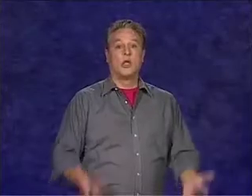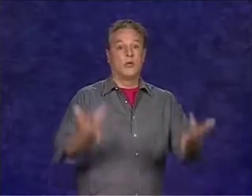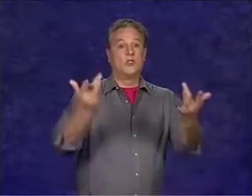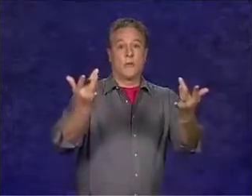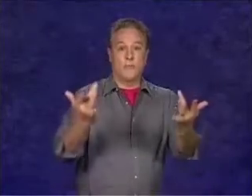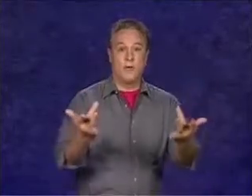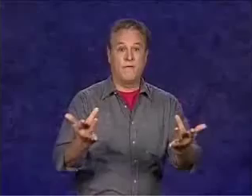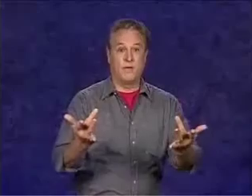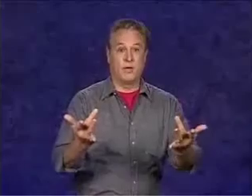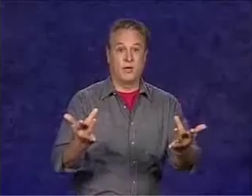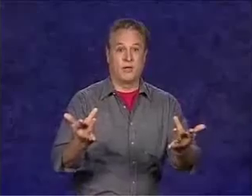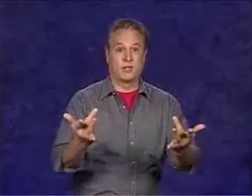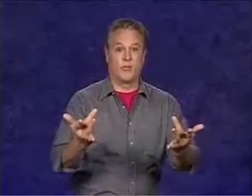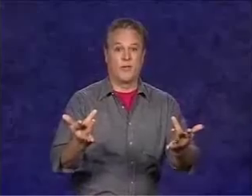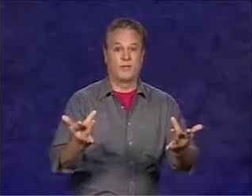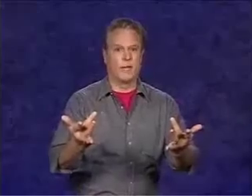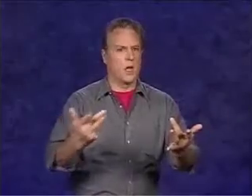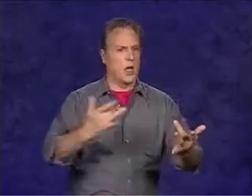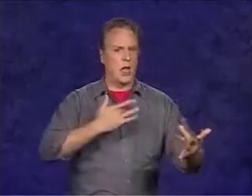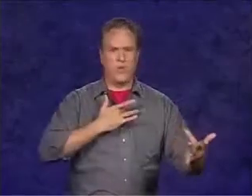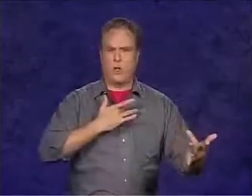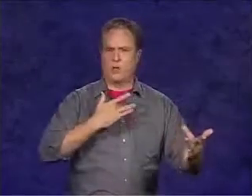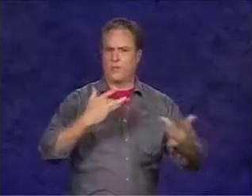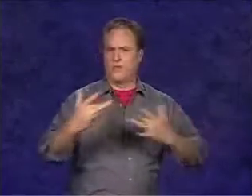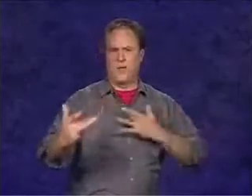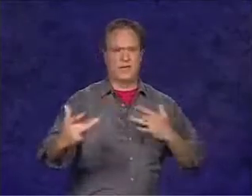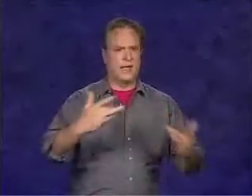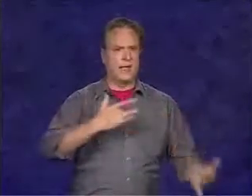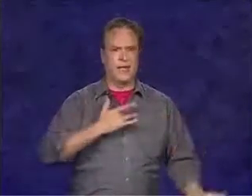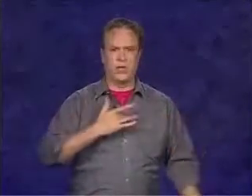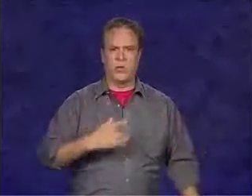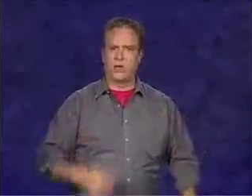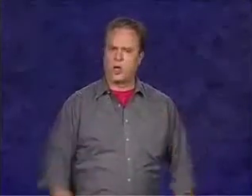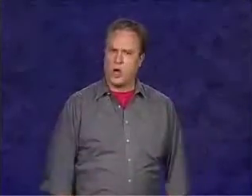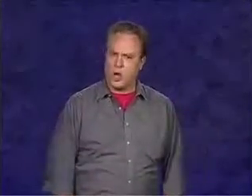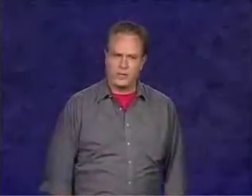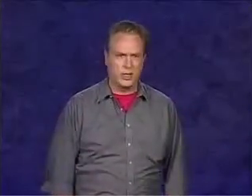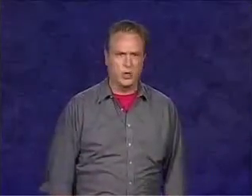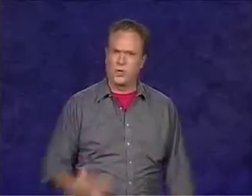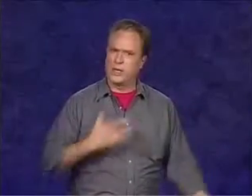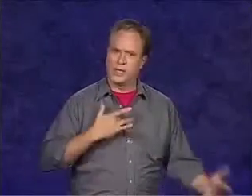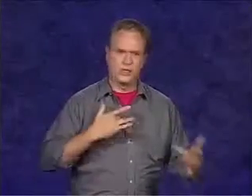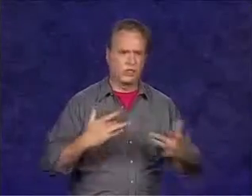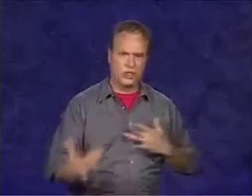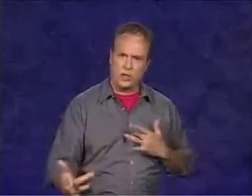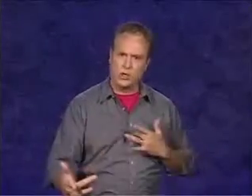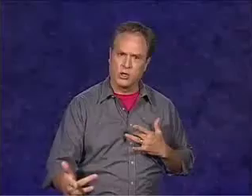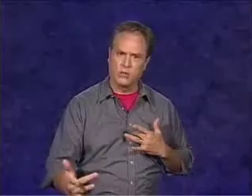Use your middle fingers to represent unwelcome things hitting you and causing you concern.